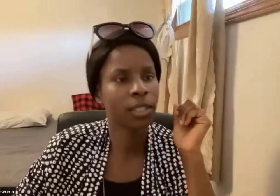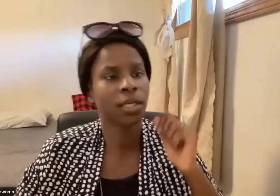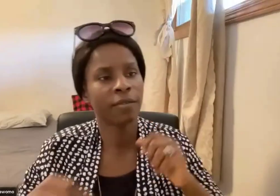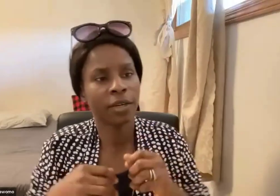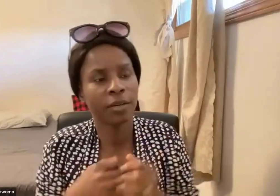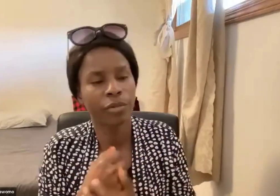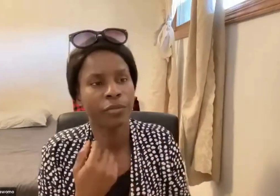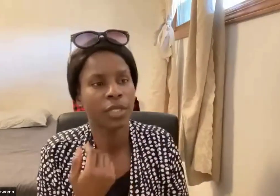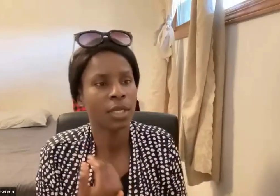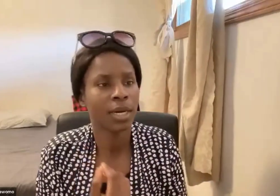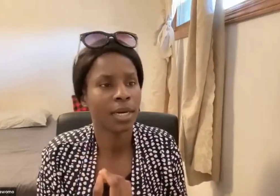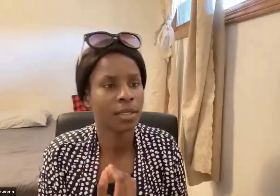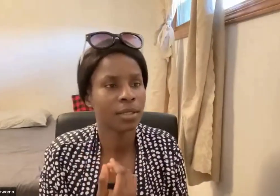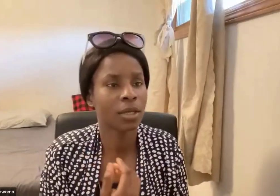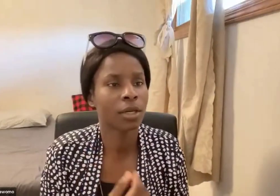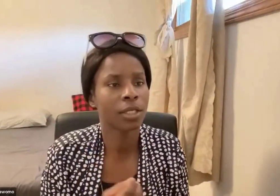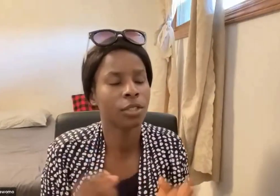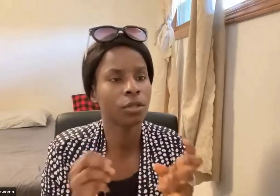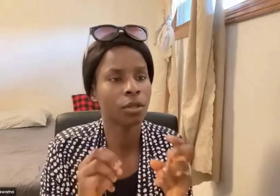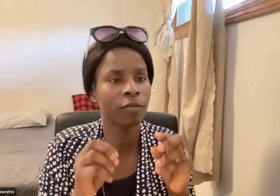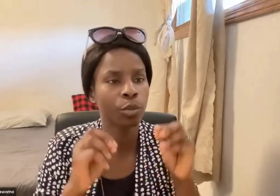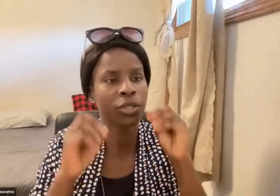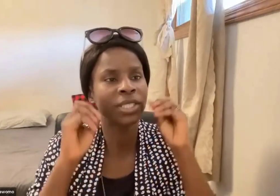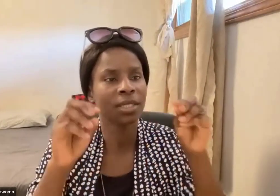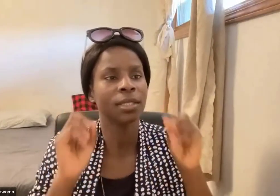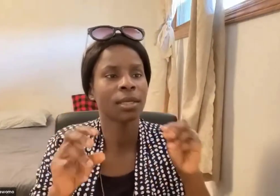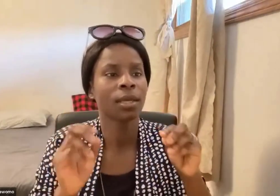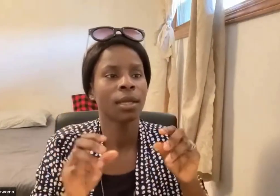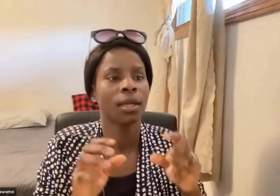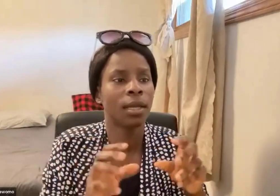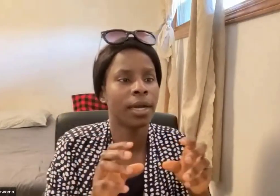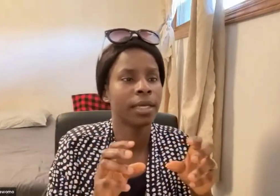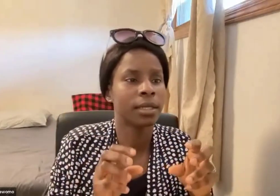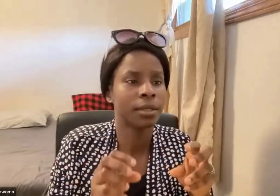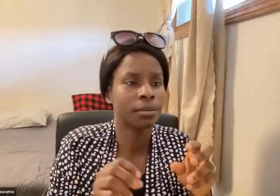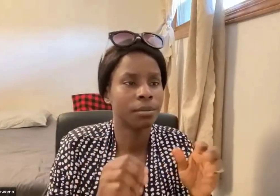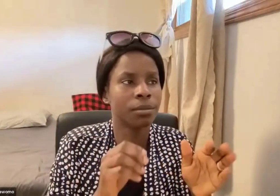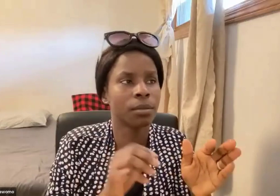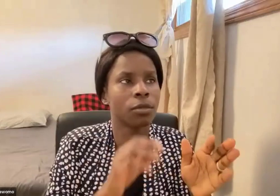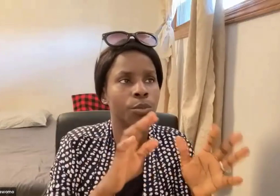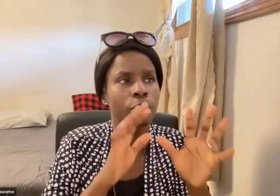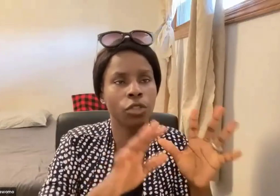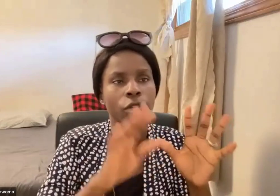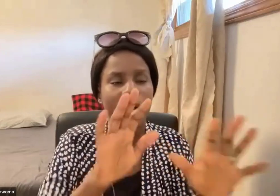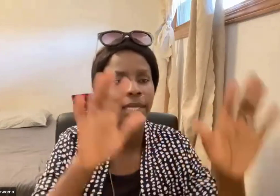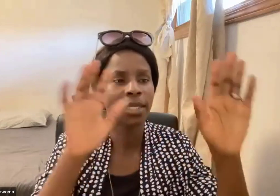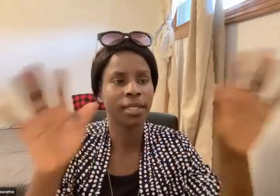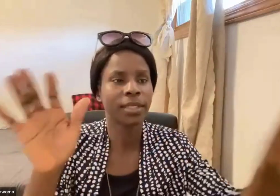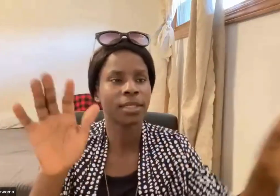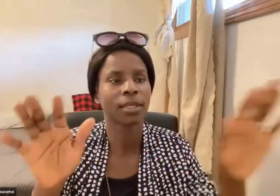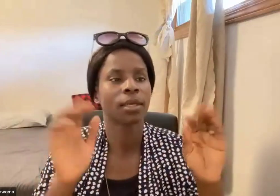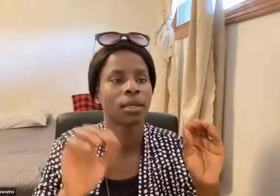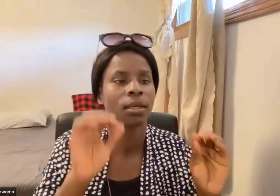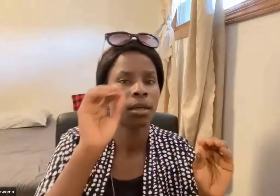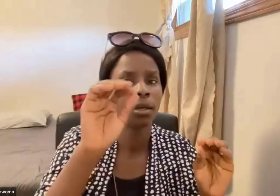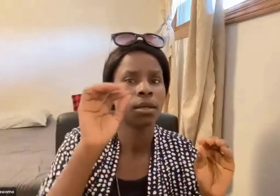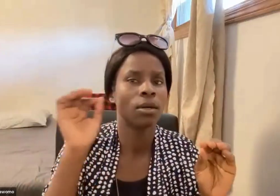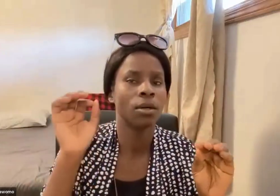I can share very briefly. I saw the use of Post-its, like you put your